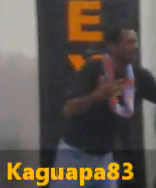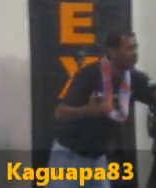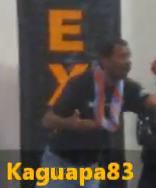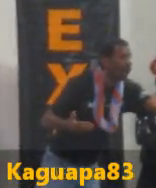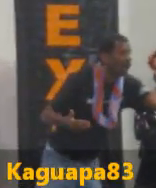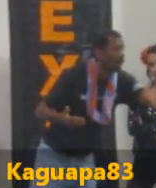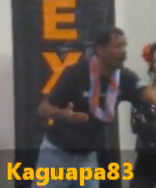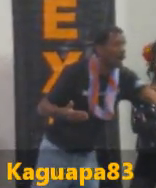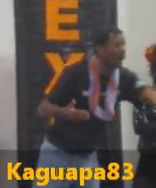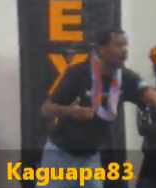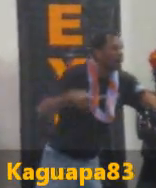what is that going to be?